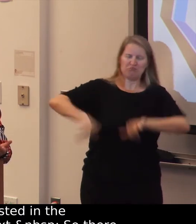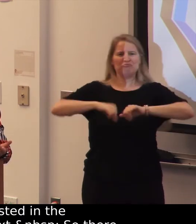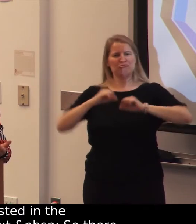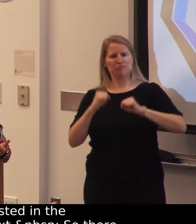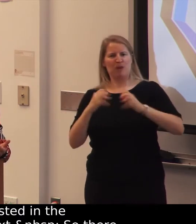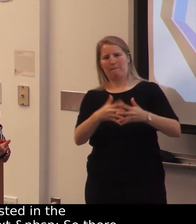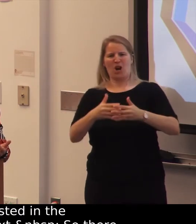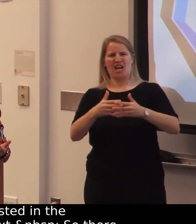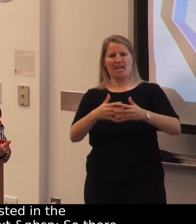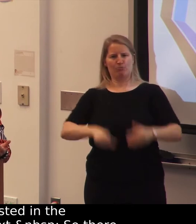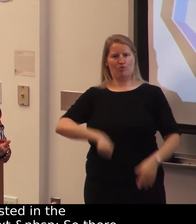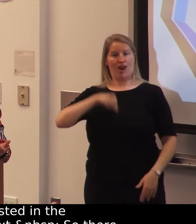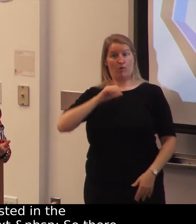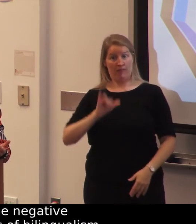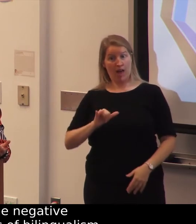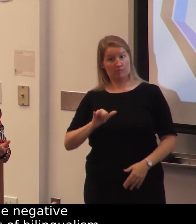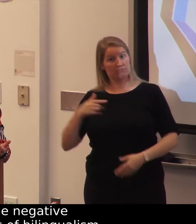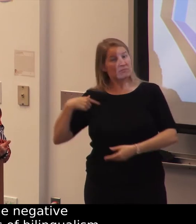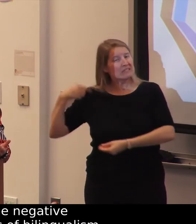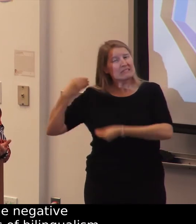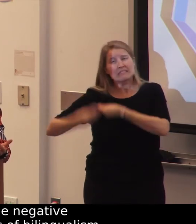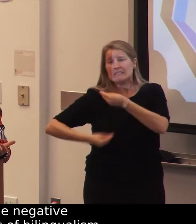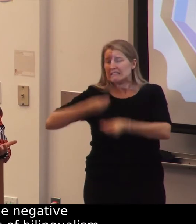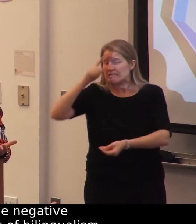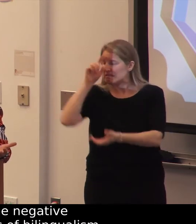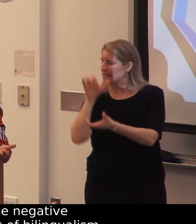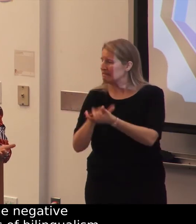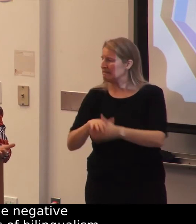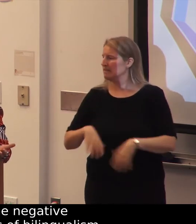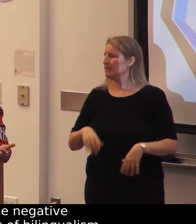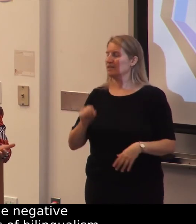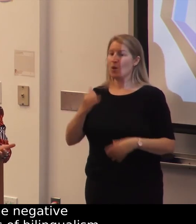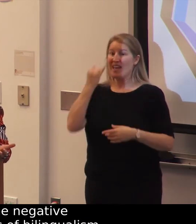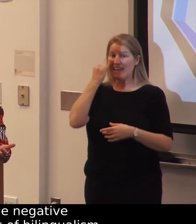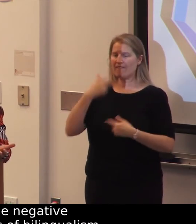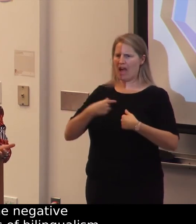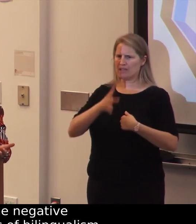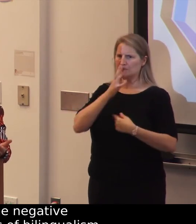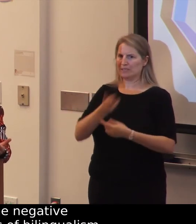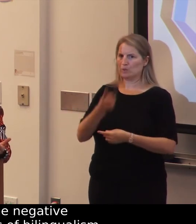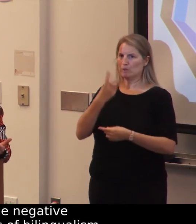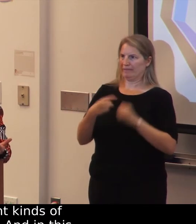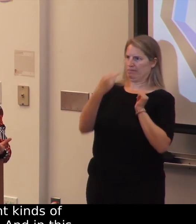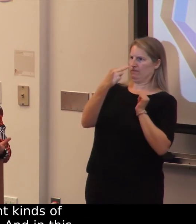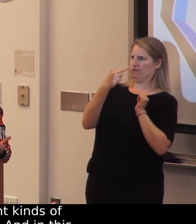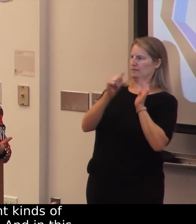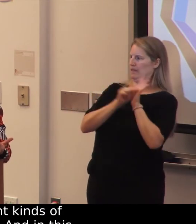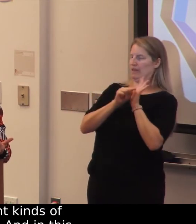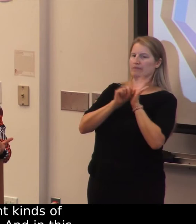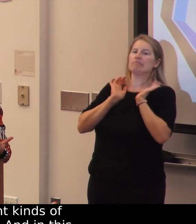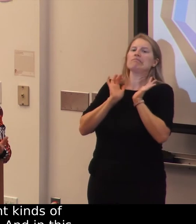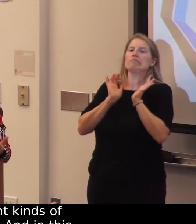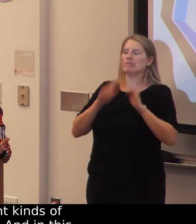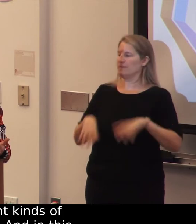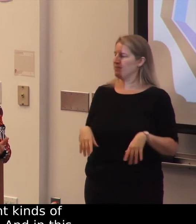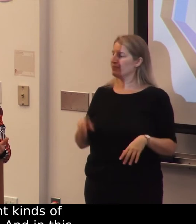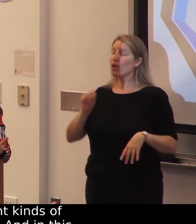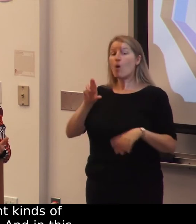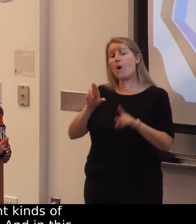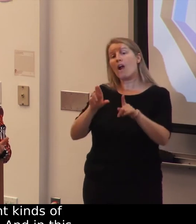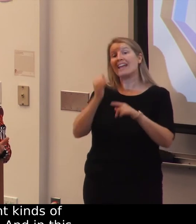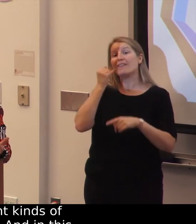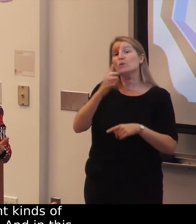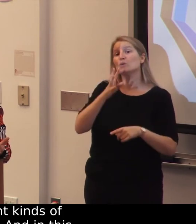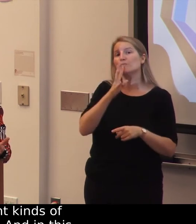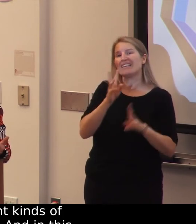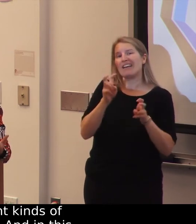American context. So there are strong ideologies about the negative consequences of bilingualism, the advantages of the right kinds of